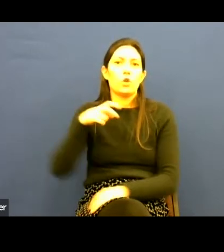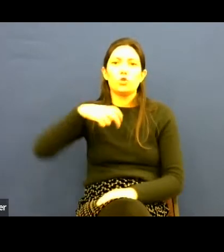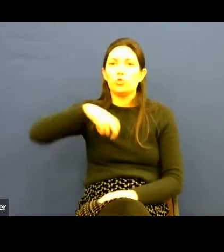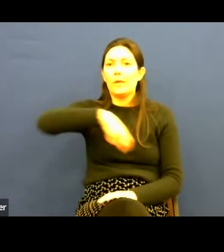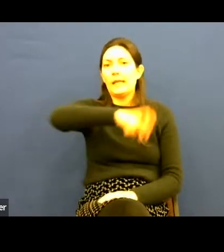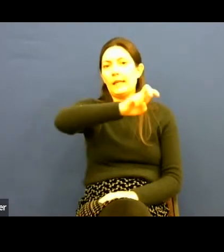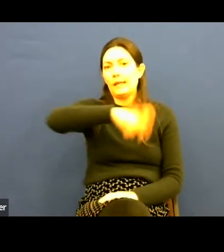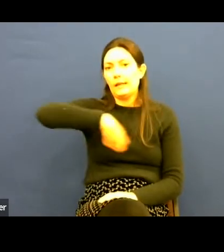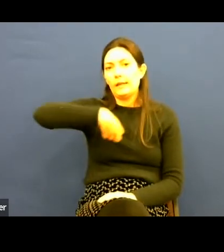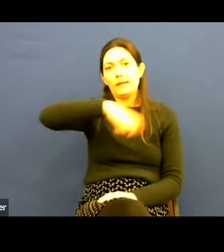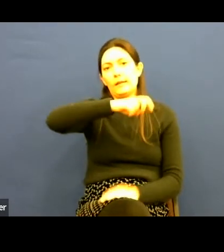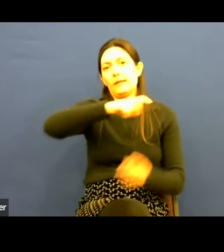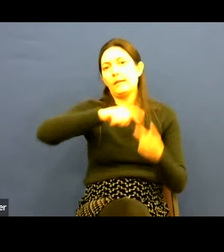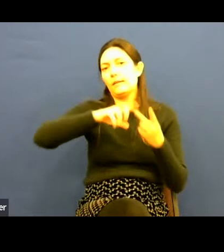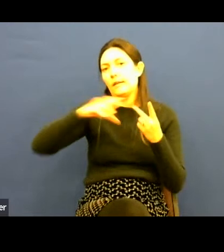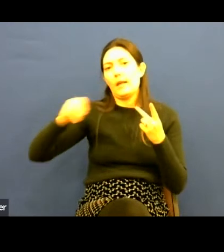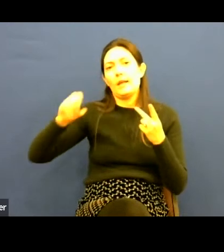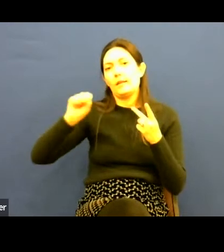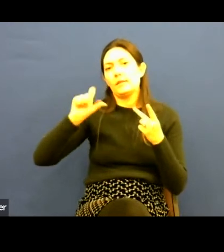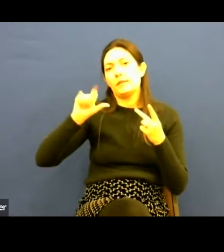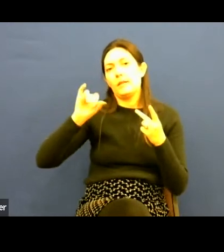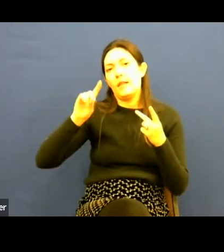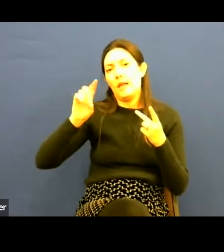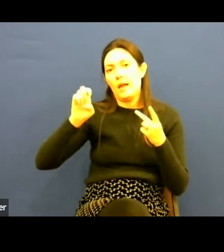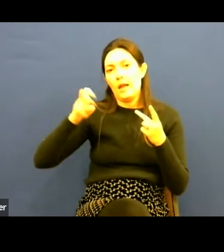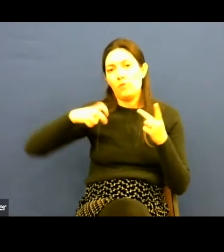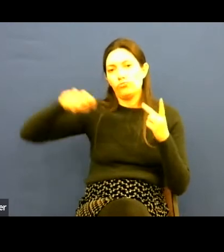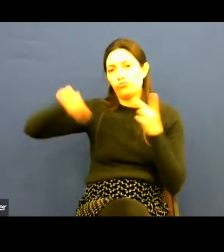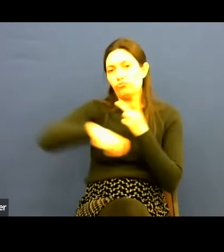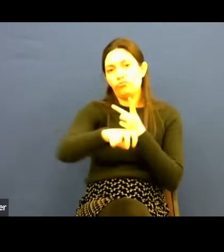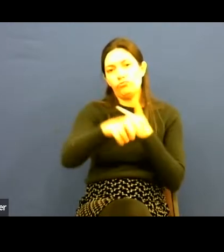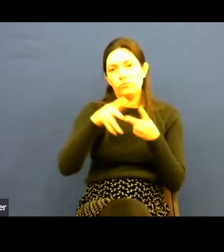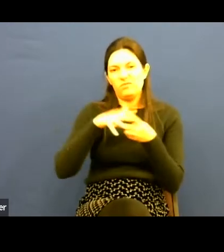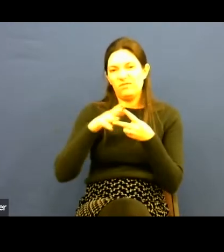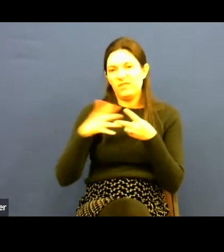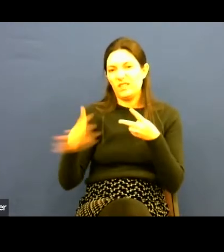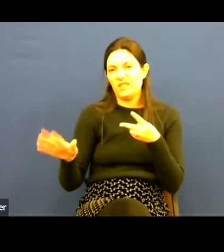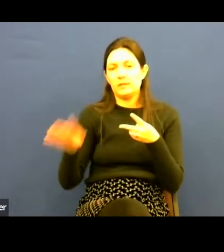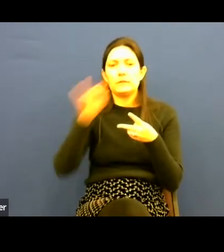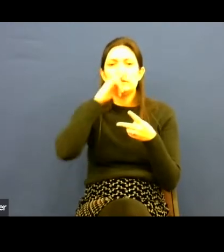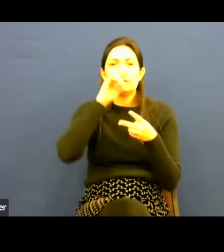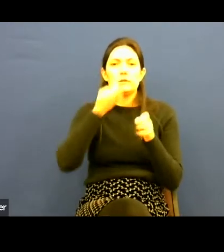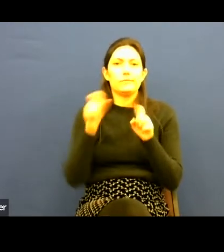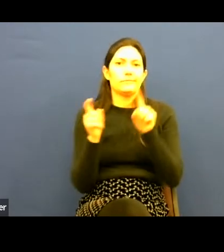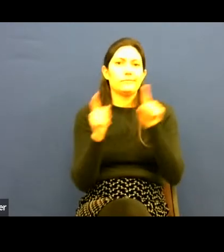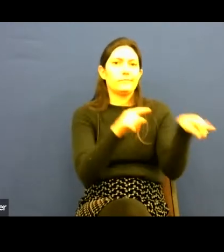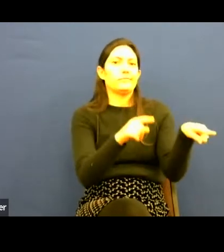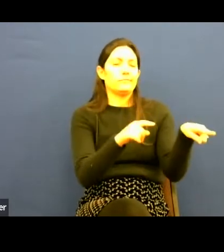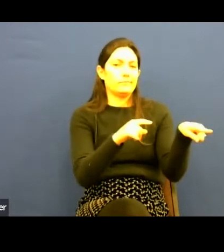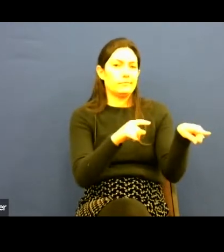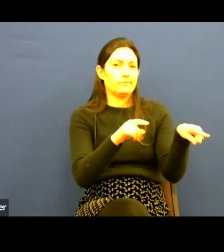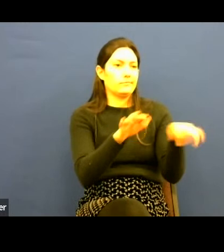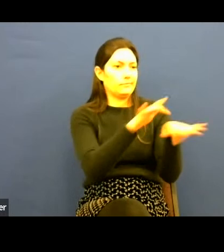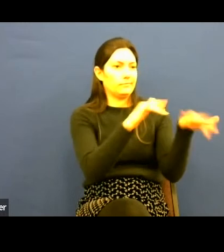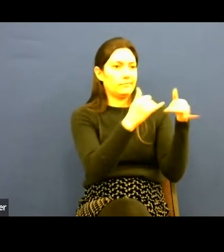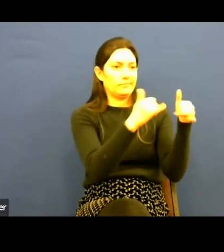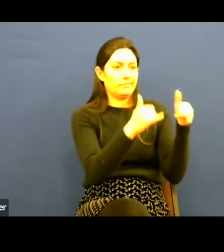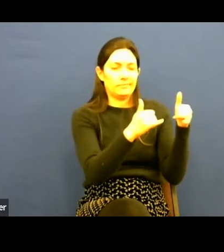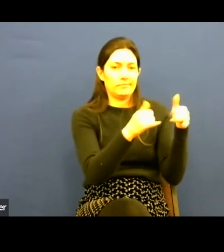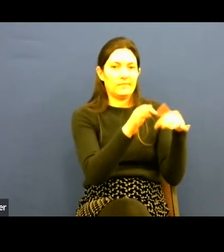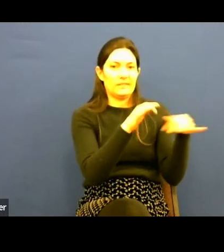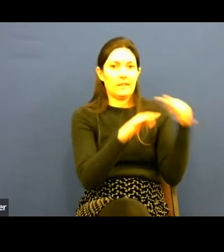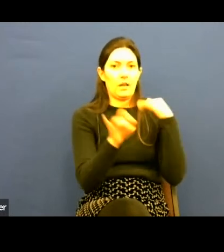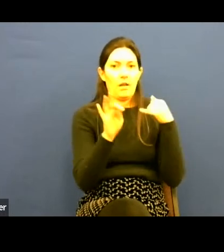if families have kids with them, it gives the kids something to do so they're not running around like